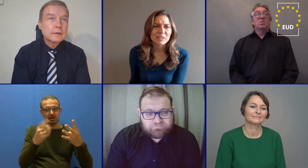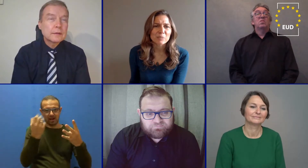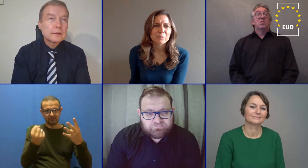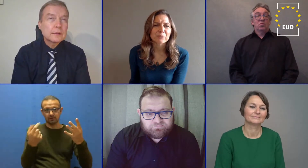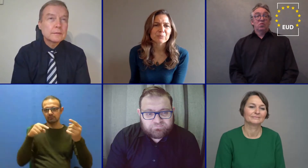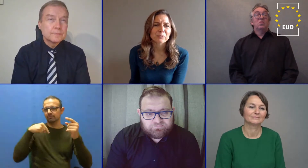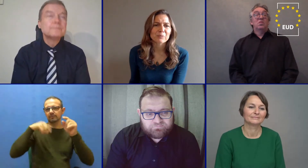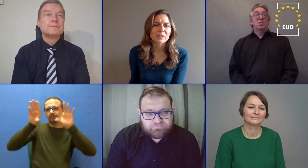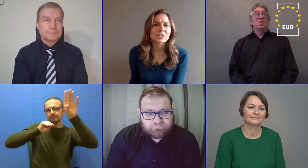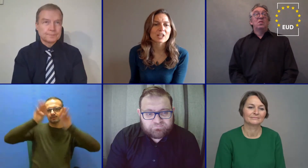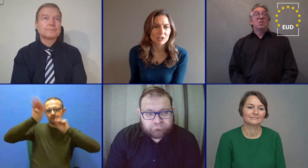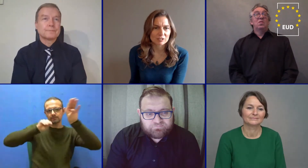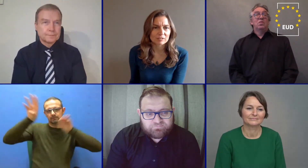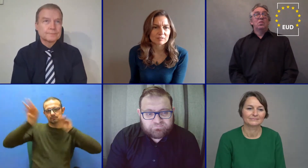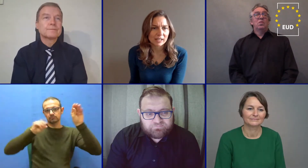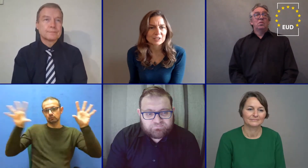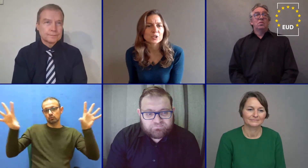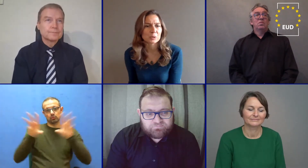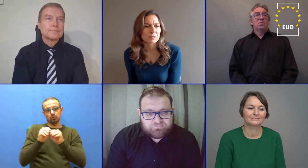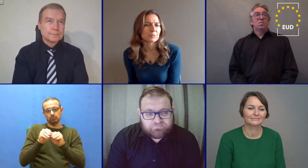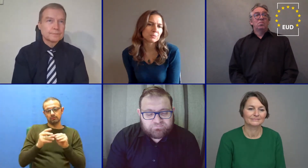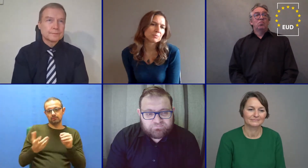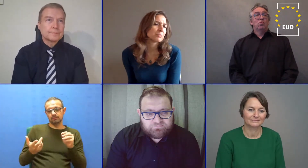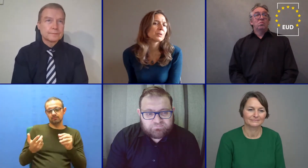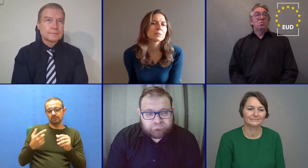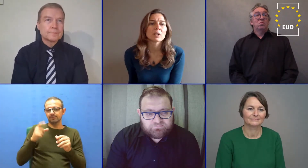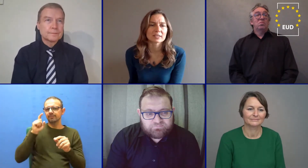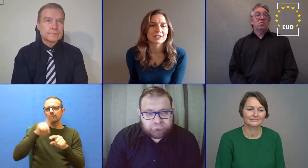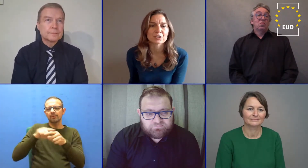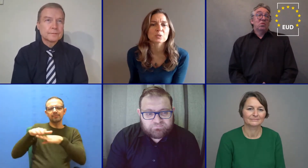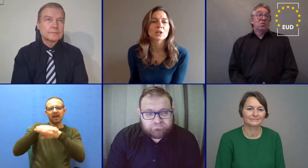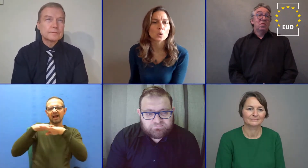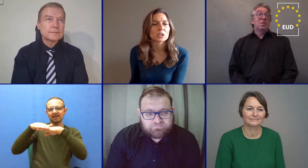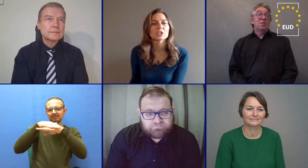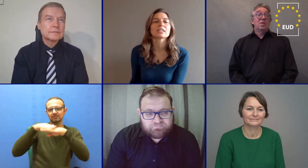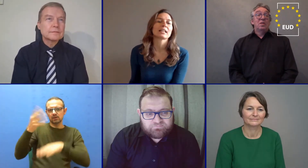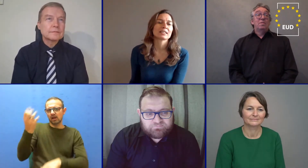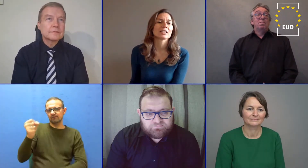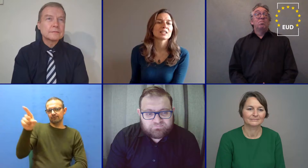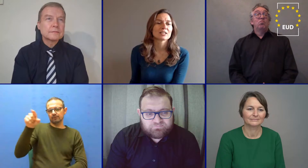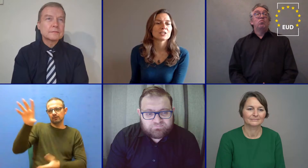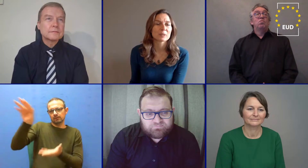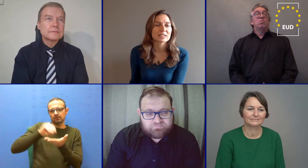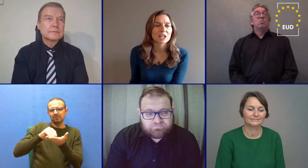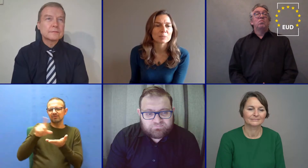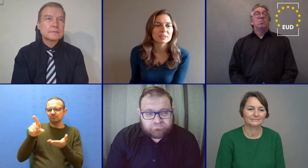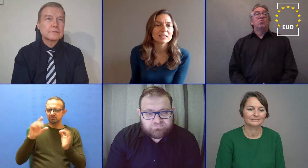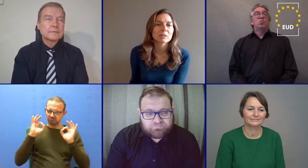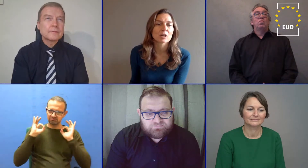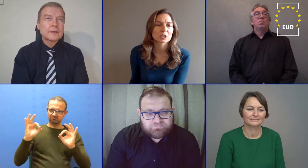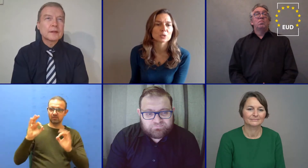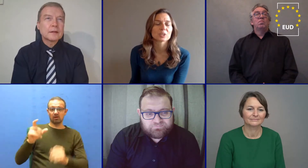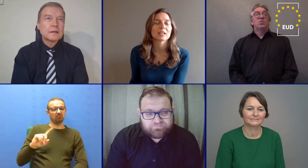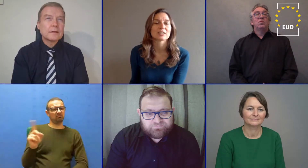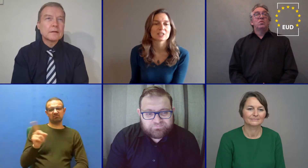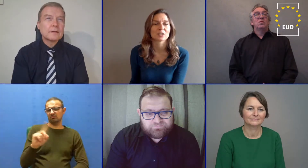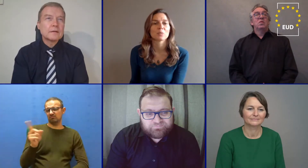and so we've put them all together. So not only looking at the UNCRPD, but also looking at